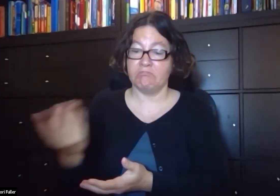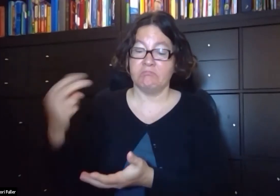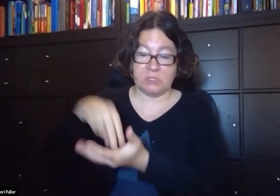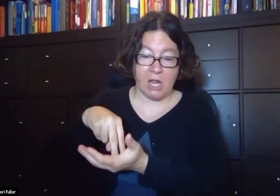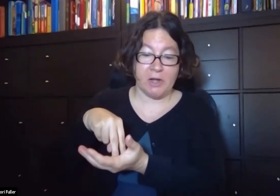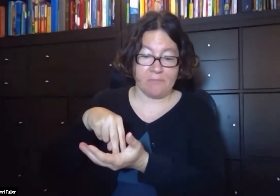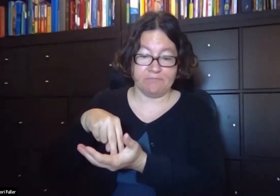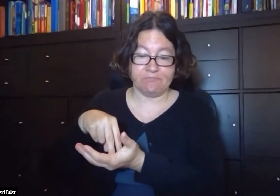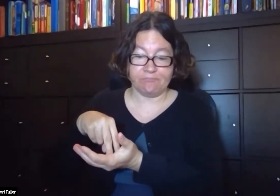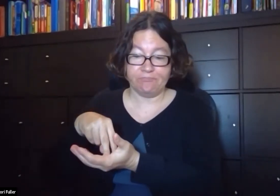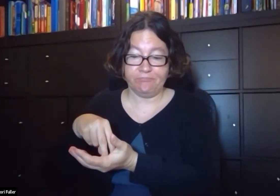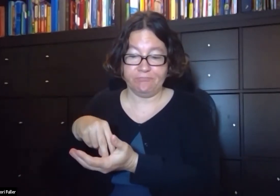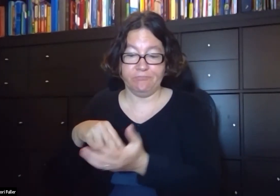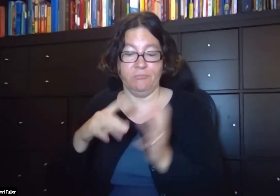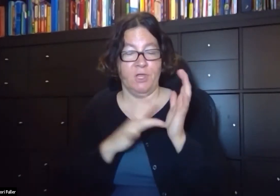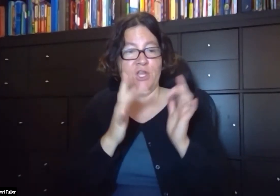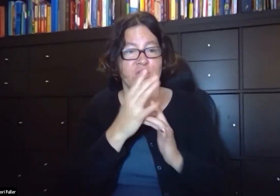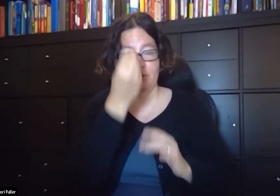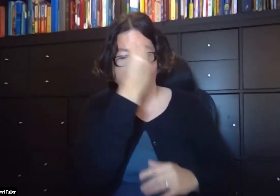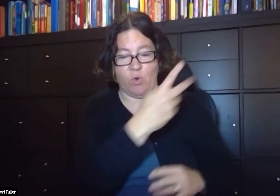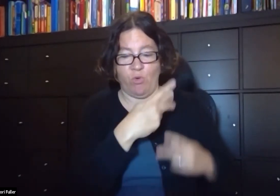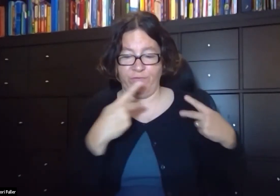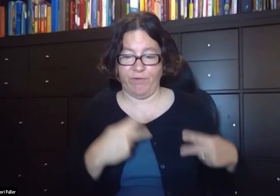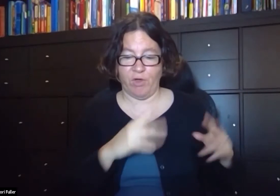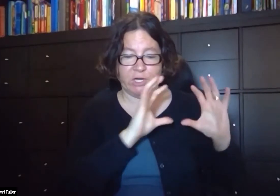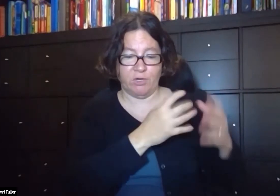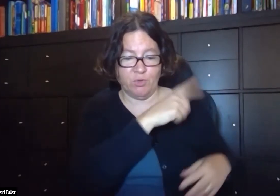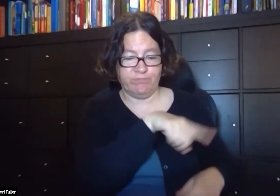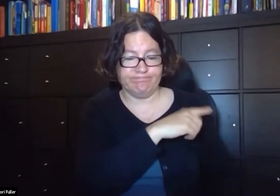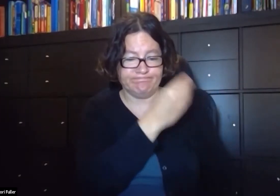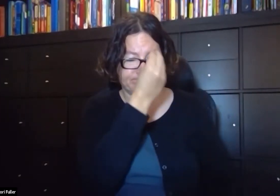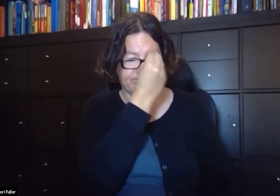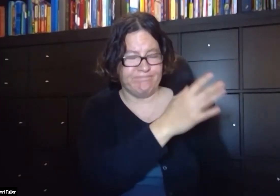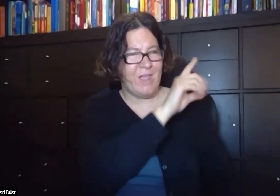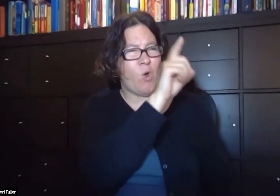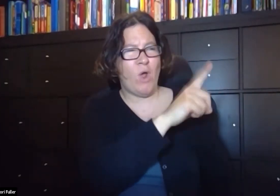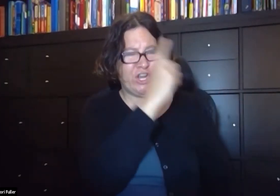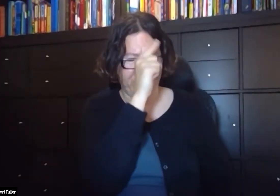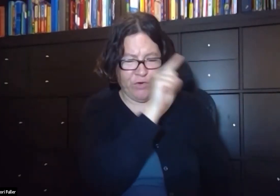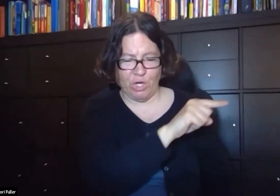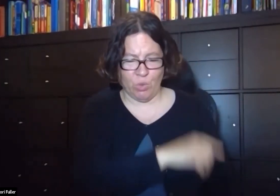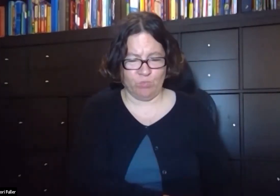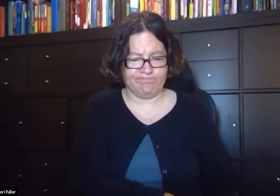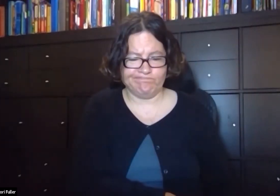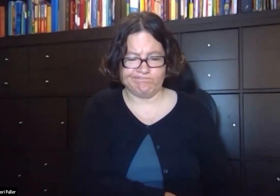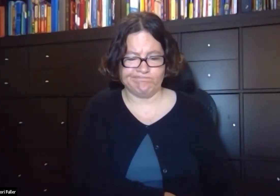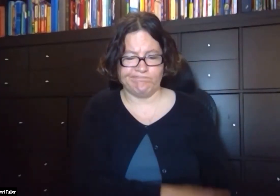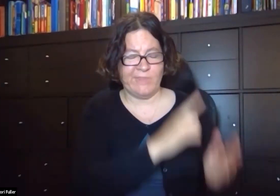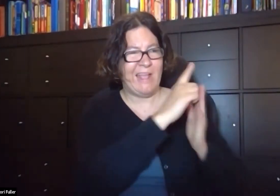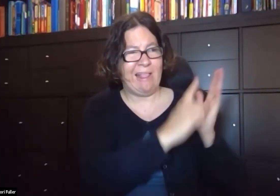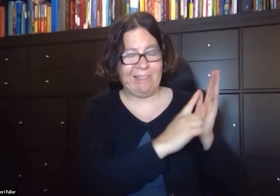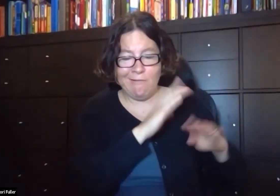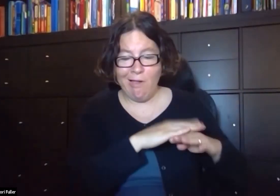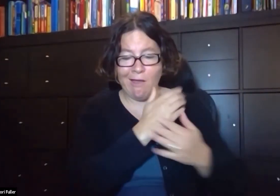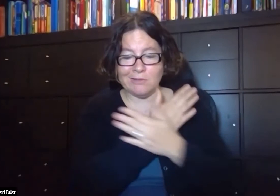stand in front of everyone." He got up and stood there. Jesus said to the legal experts and Pharisees,